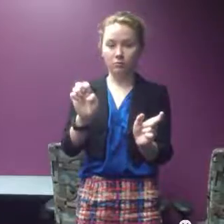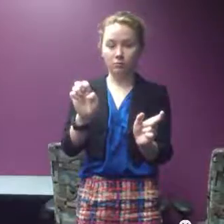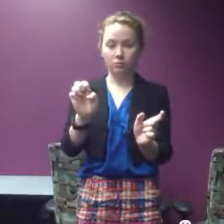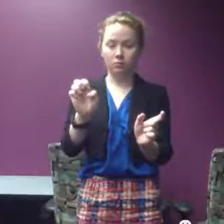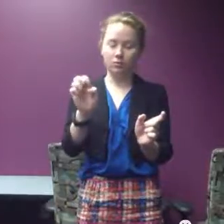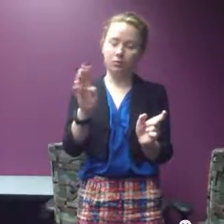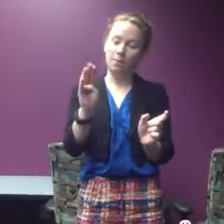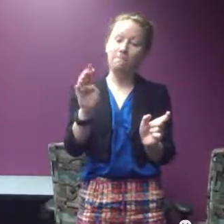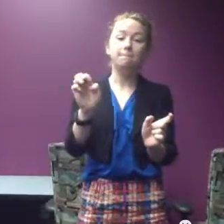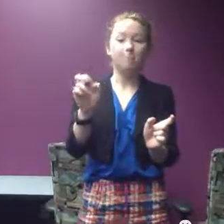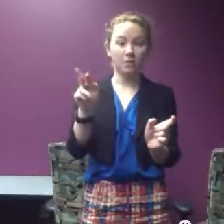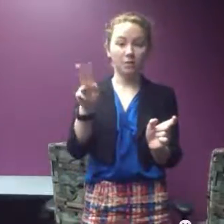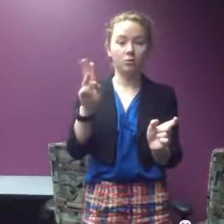The second part is meter,